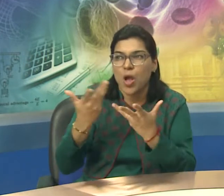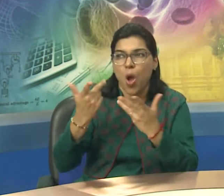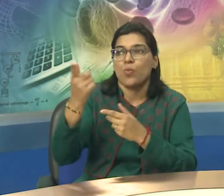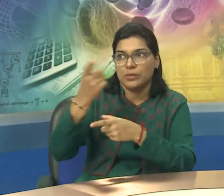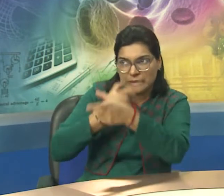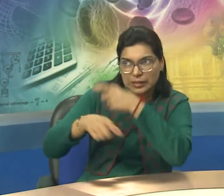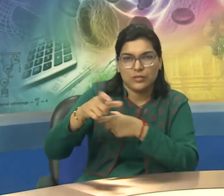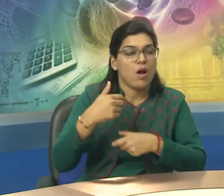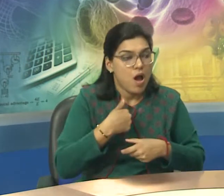increase